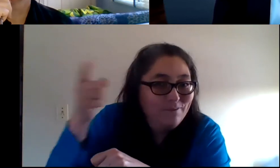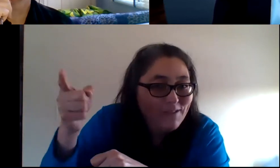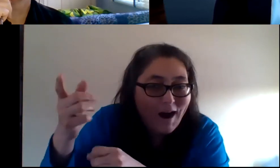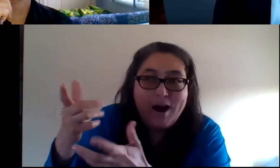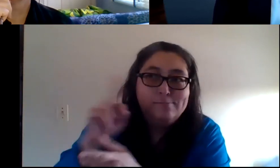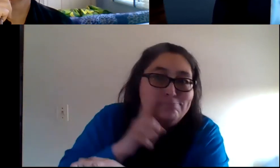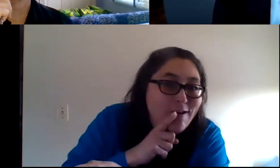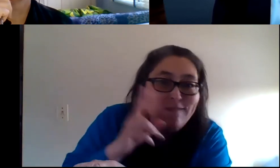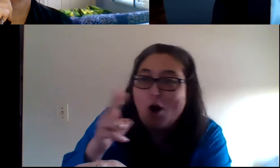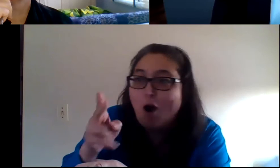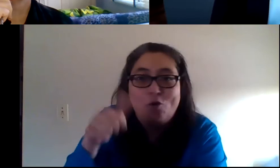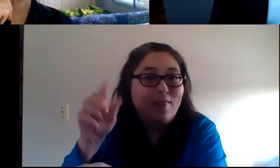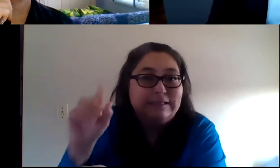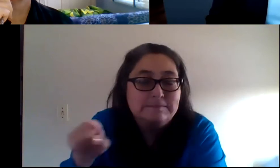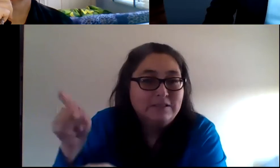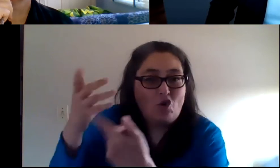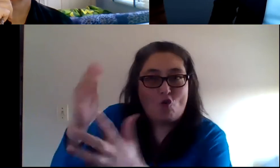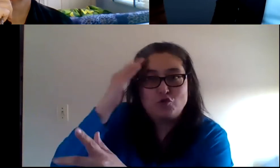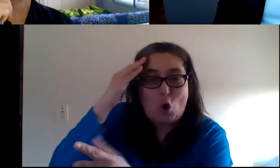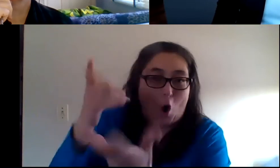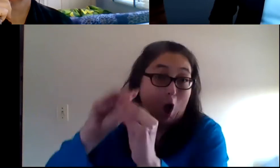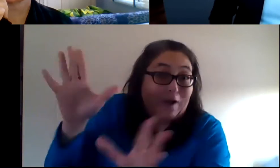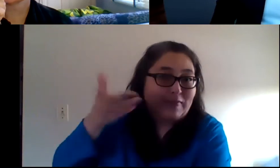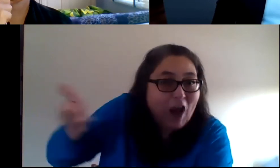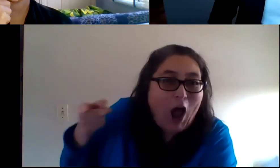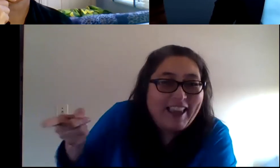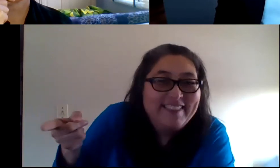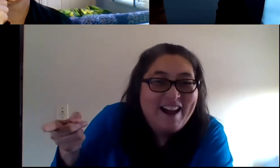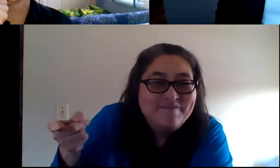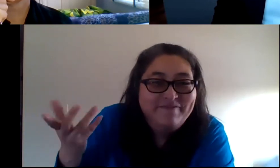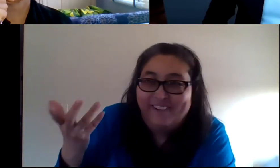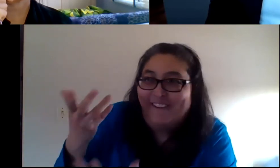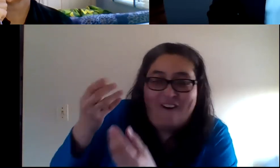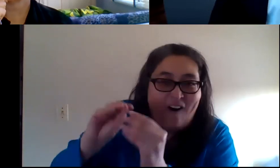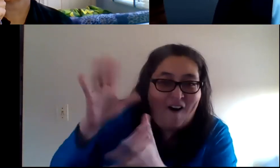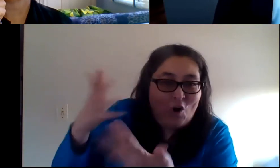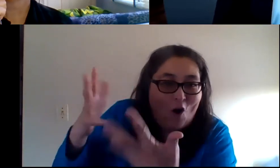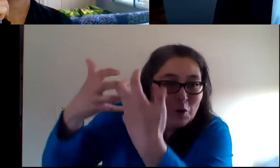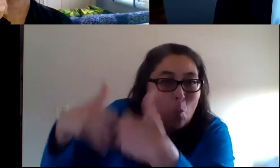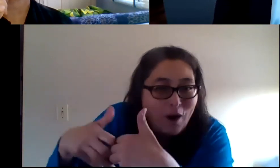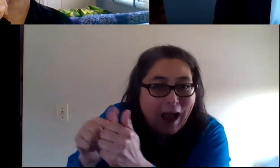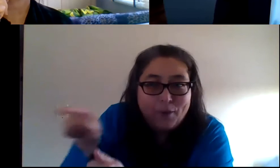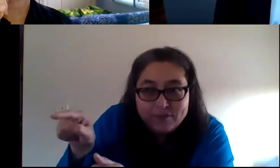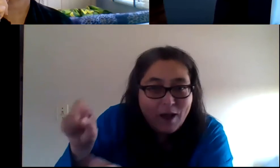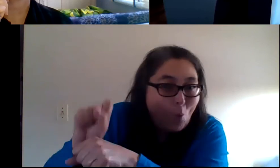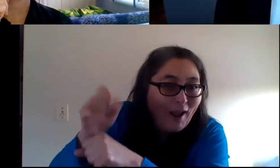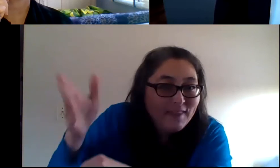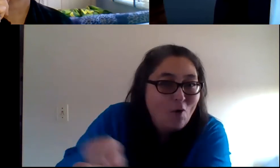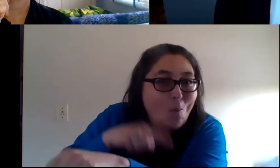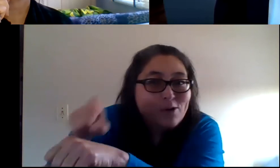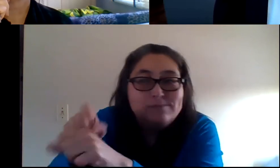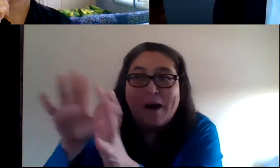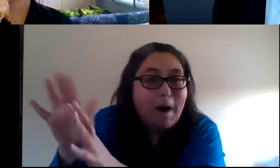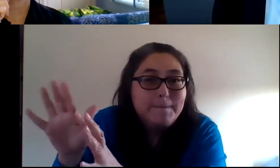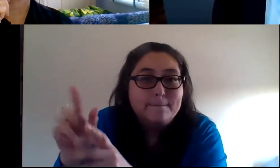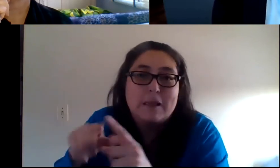that we got people working for them, you know, deaf or hard of hearing, whatever it is. So obviously some of them, you know, answer the questions because